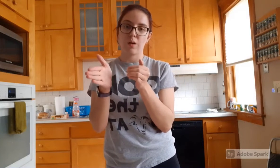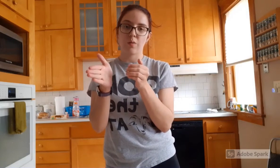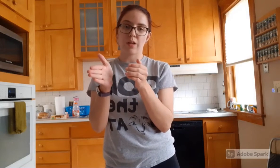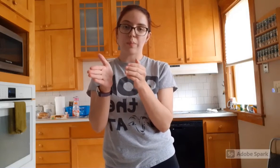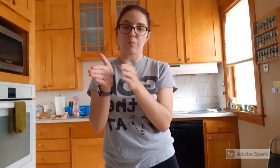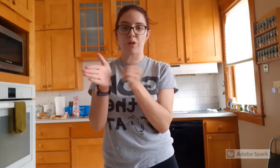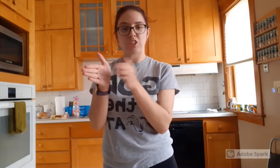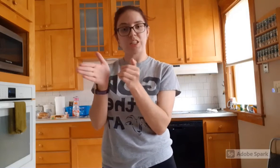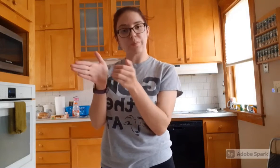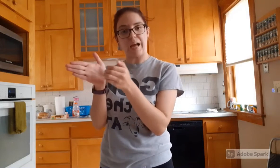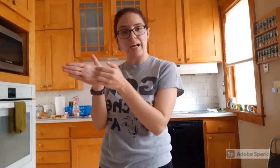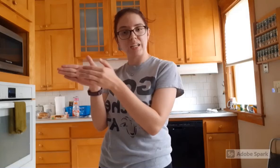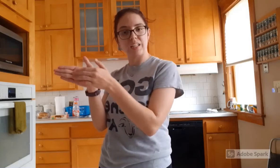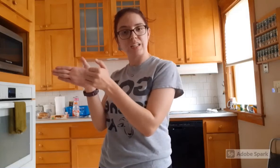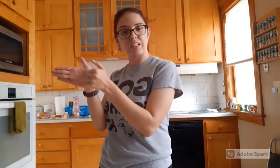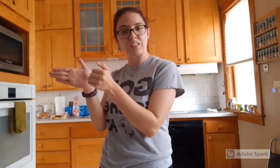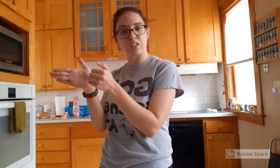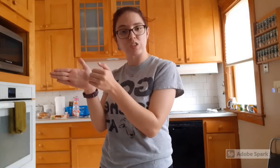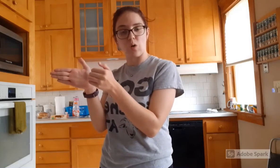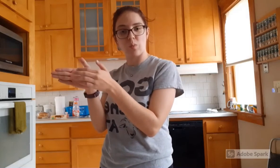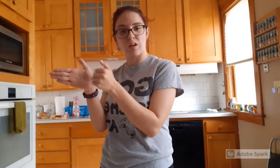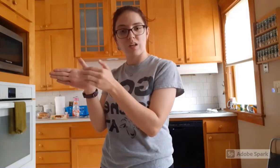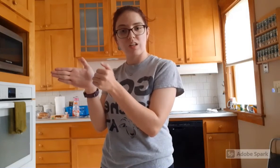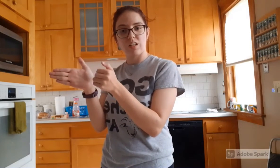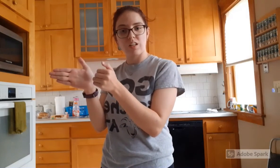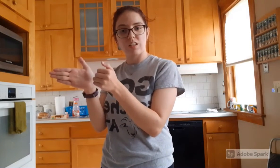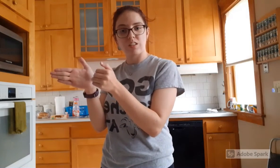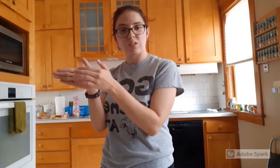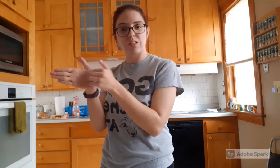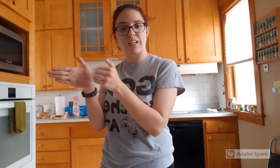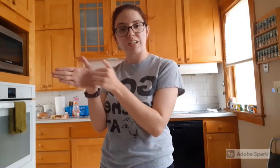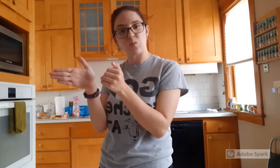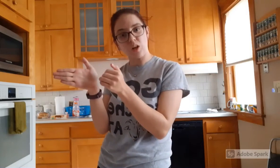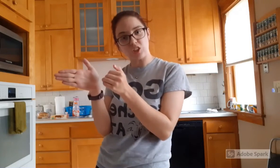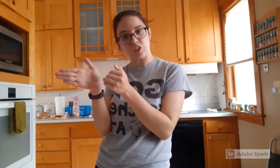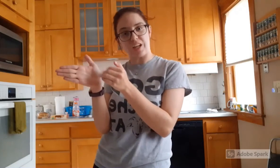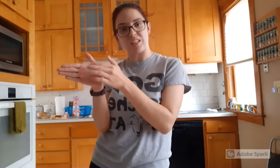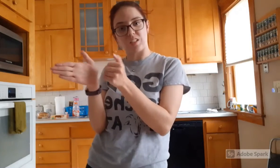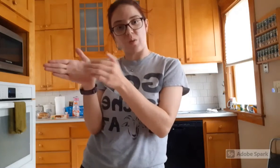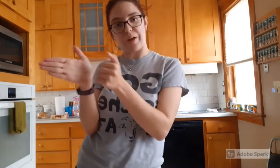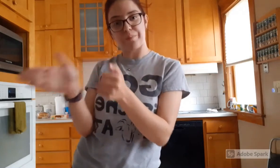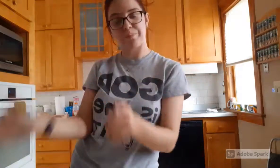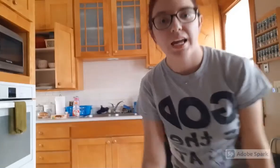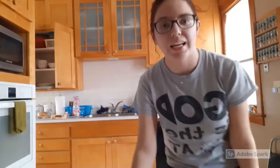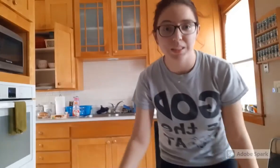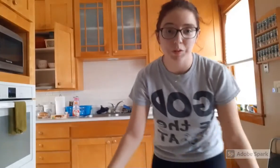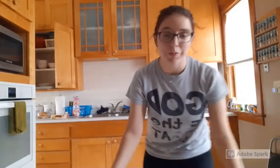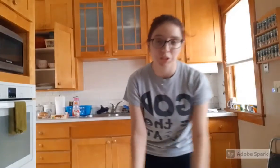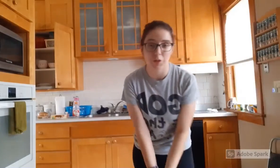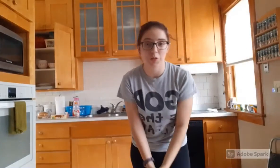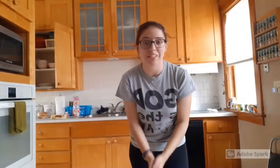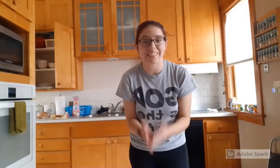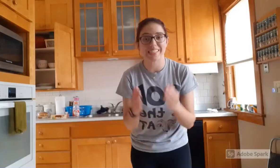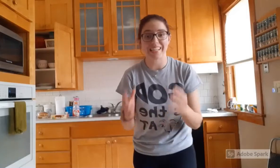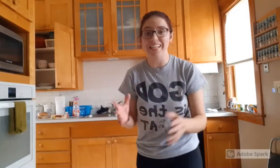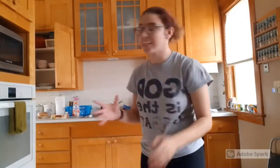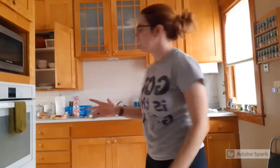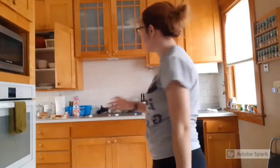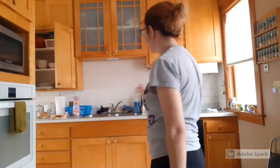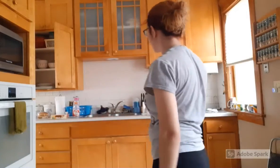like brush it back. This is soap. So it's like washing your hands in a way. Next I'm going to be showing you is sink. And